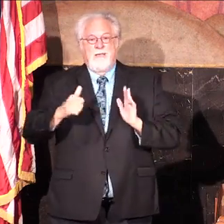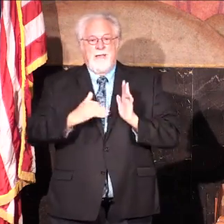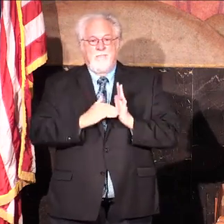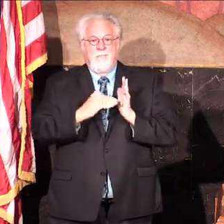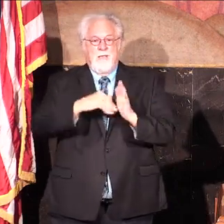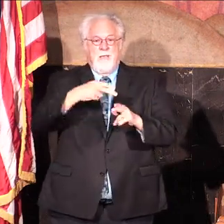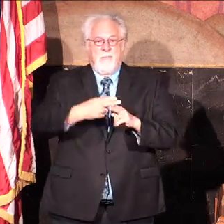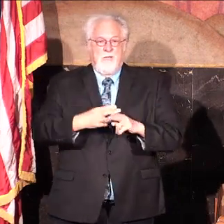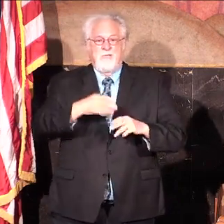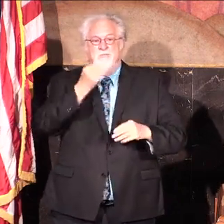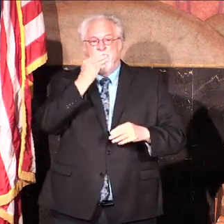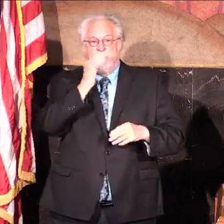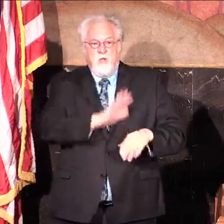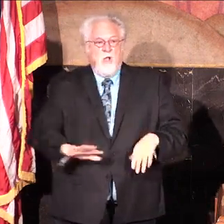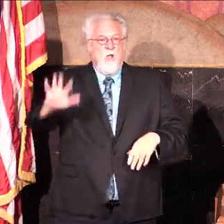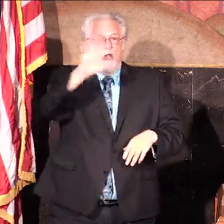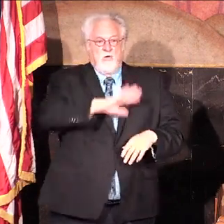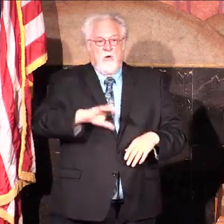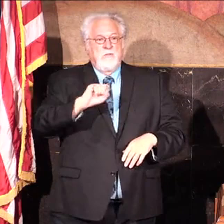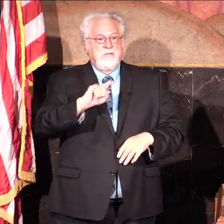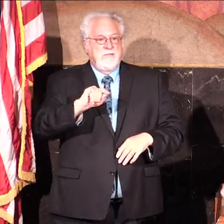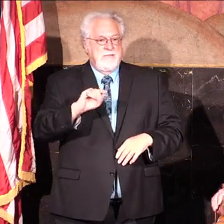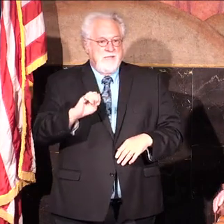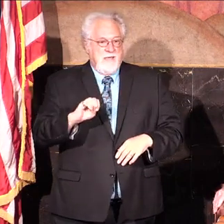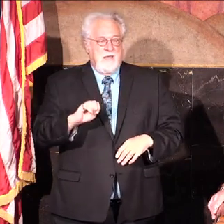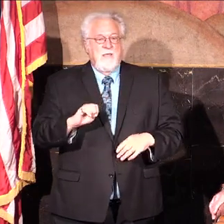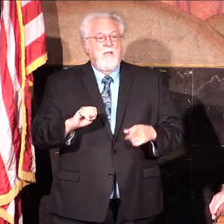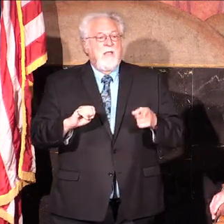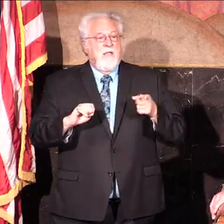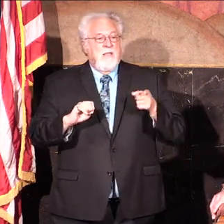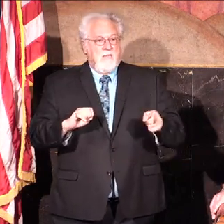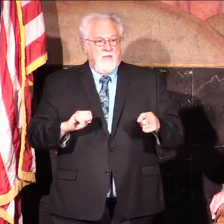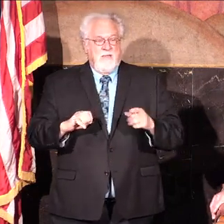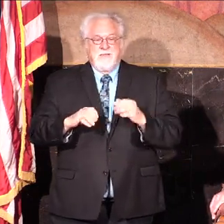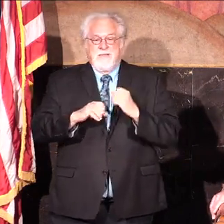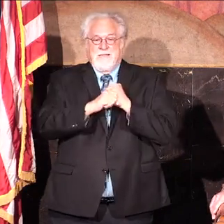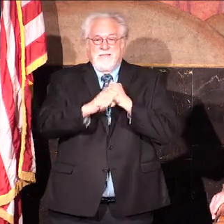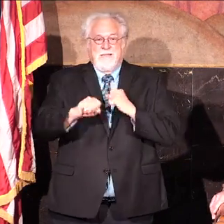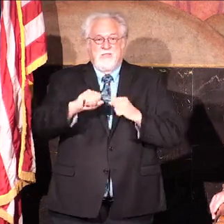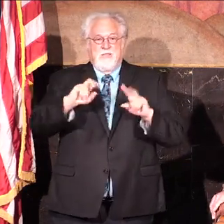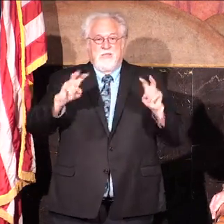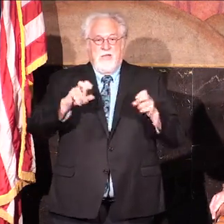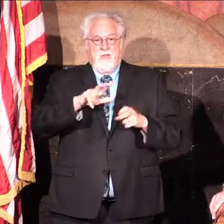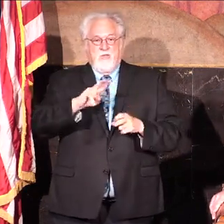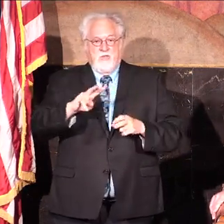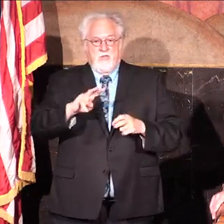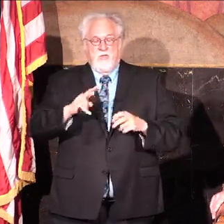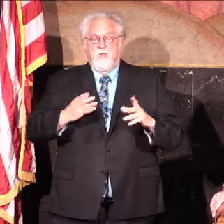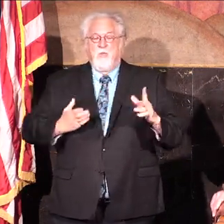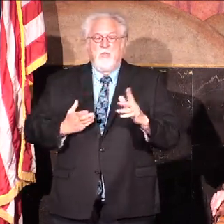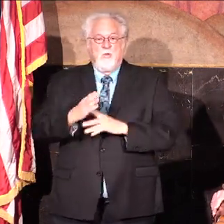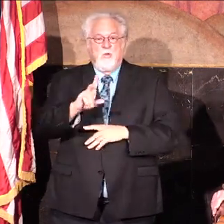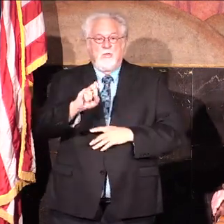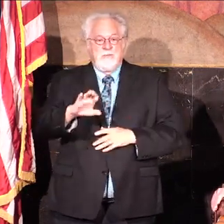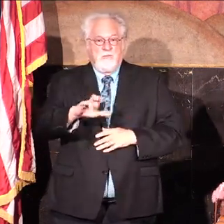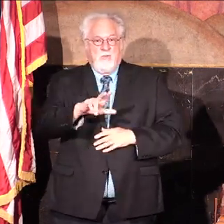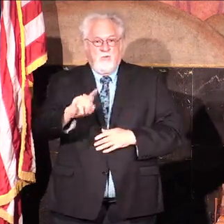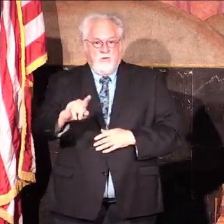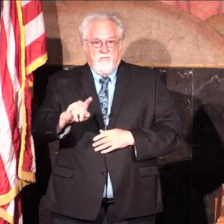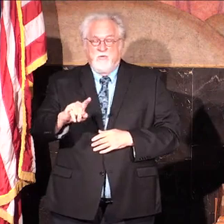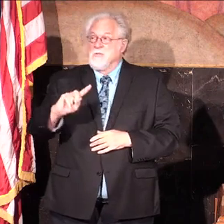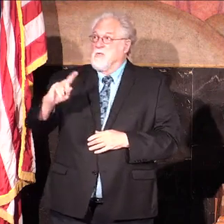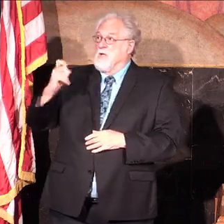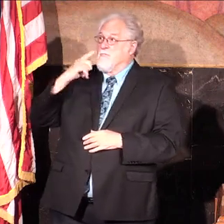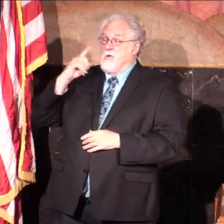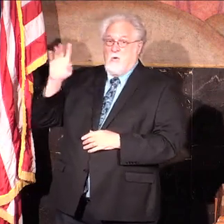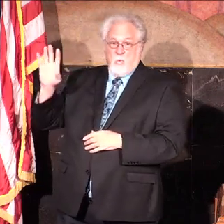pounds of food across the state. This extension of Title 32 will run through December 31st, and the federal government